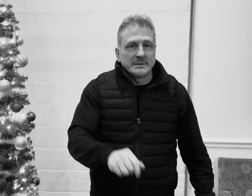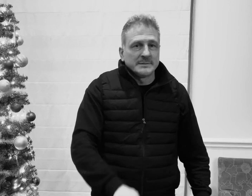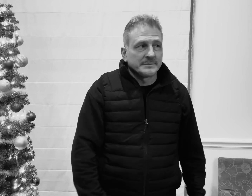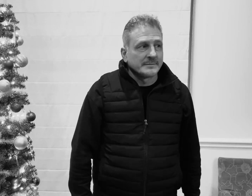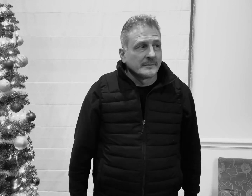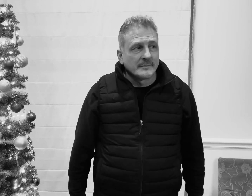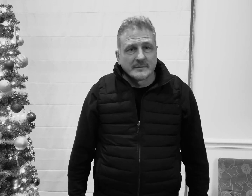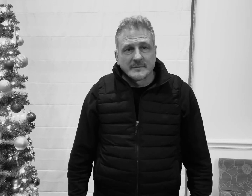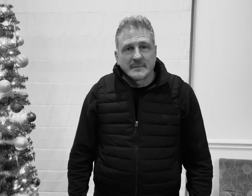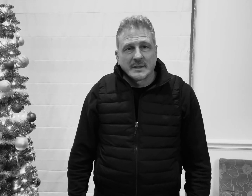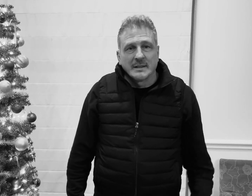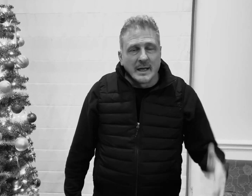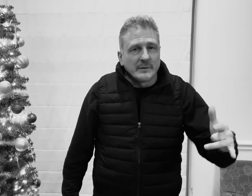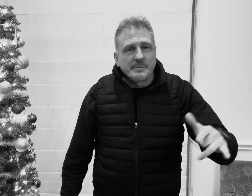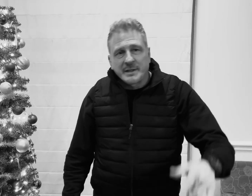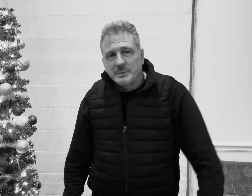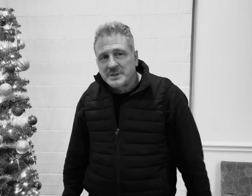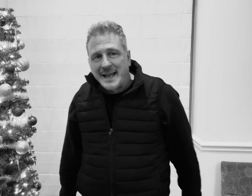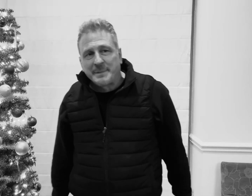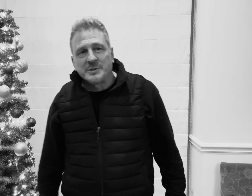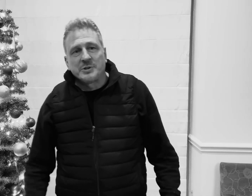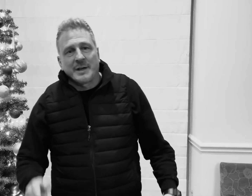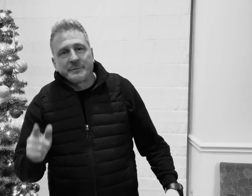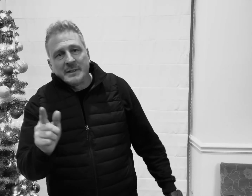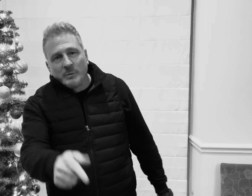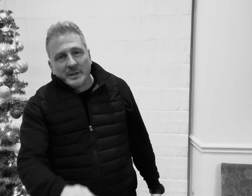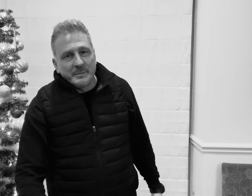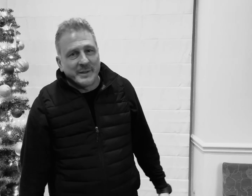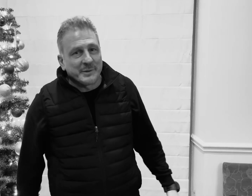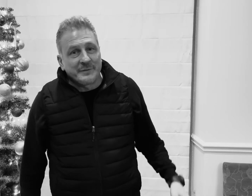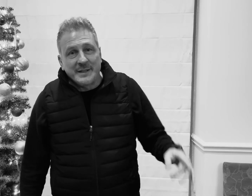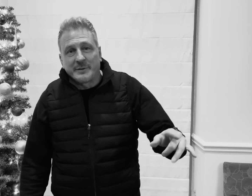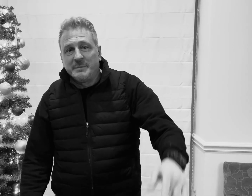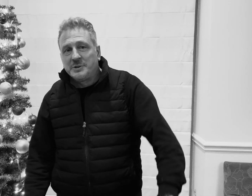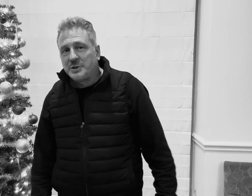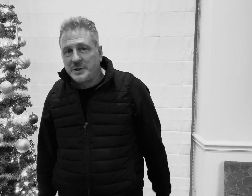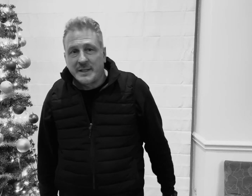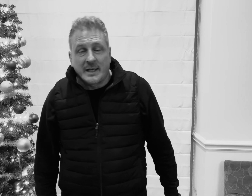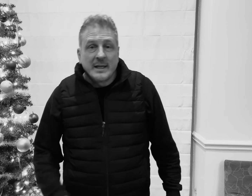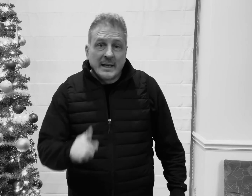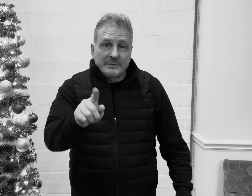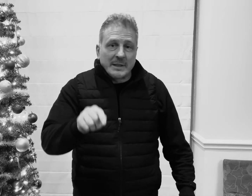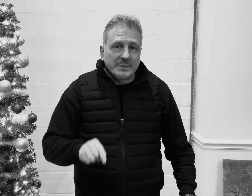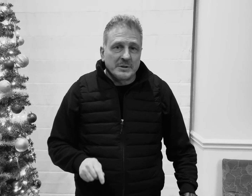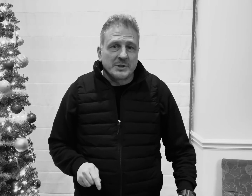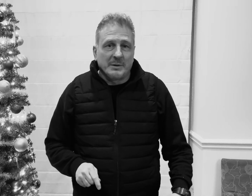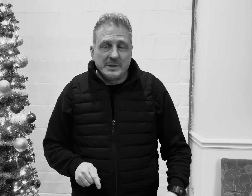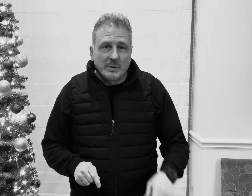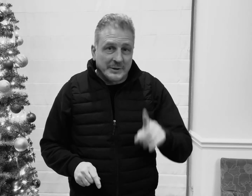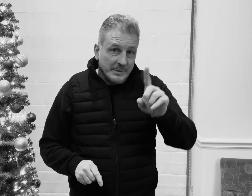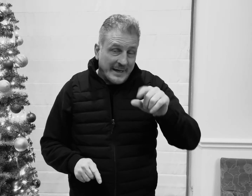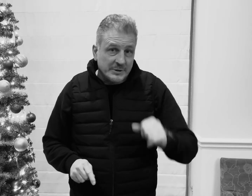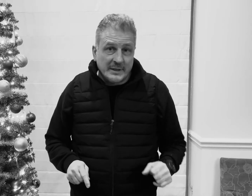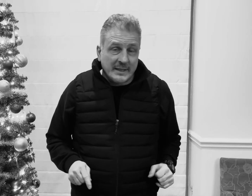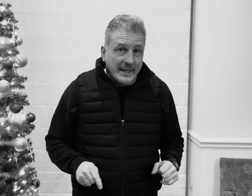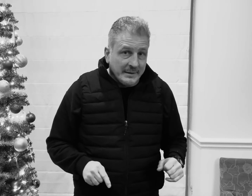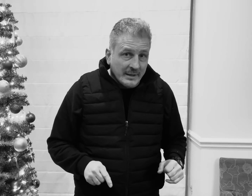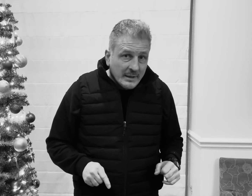Our hearts beat to the city streets, we began to